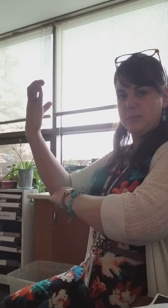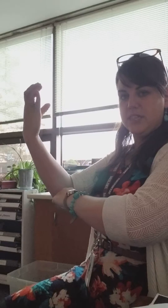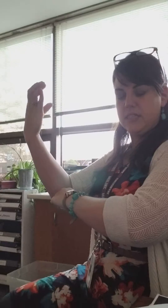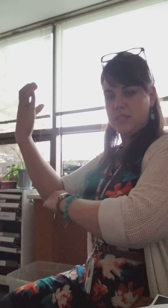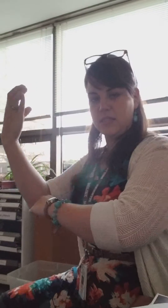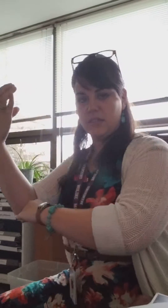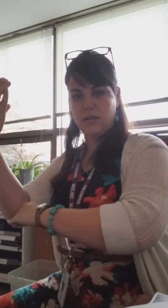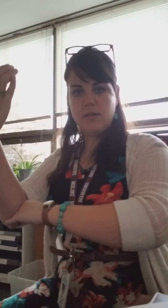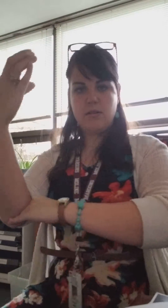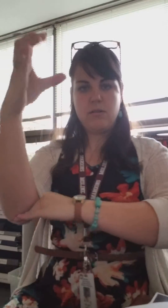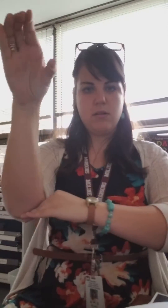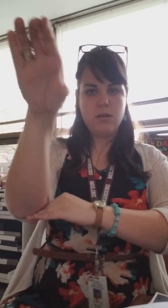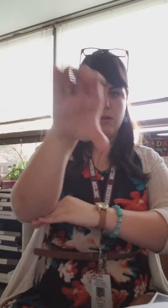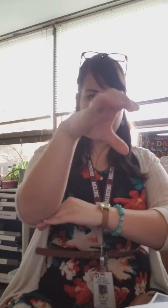Christmas